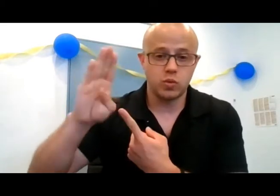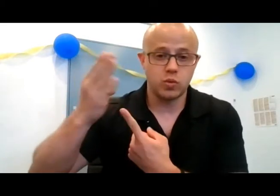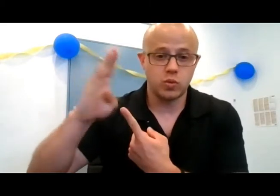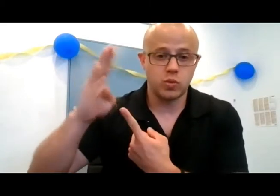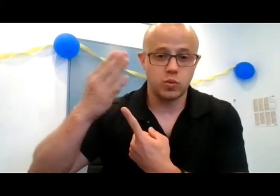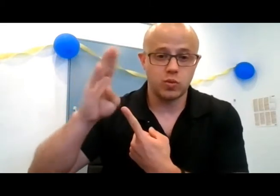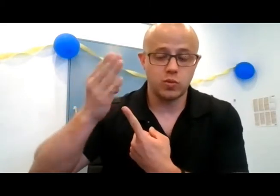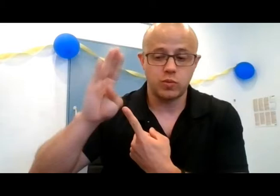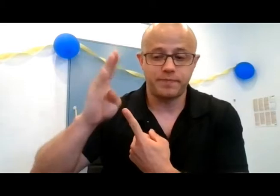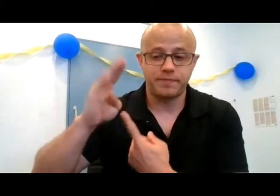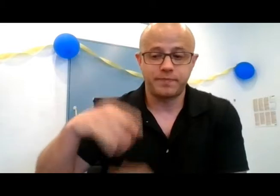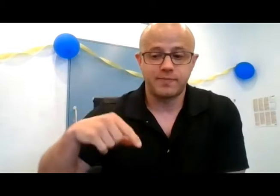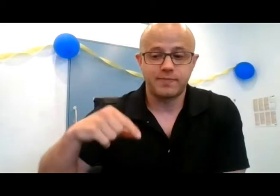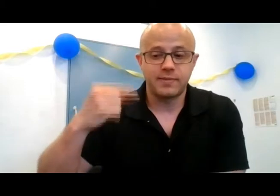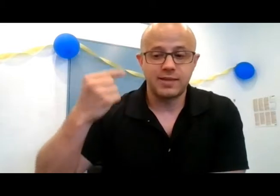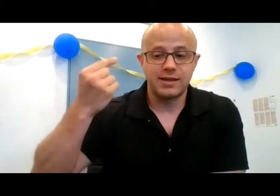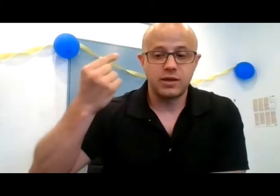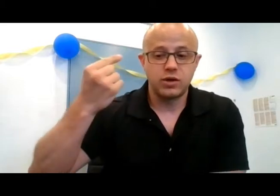blue,